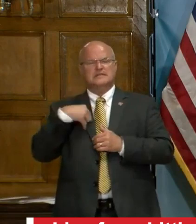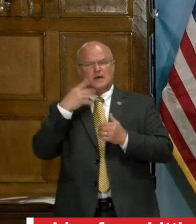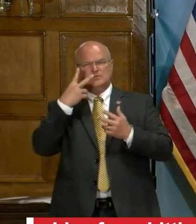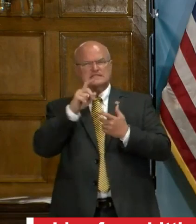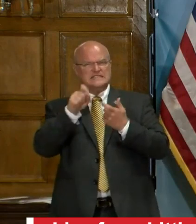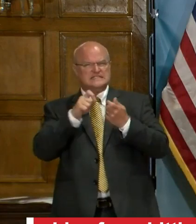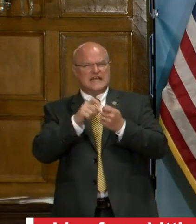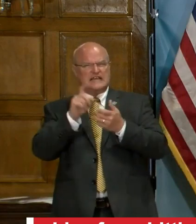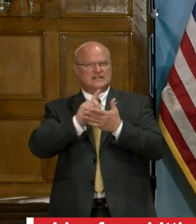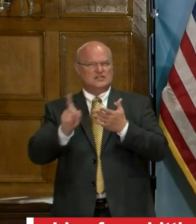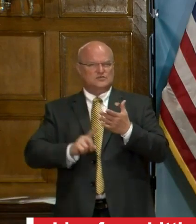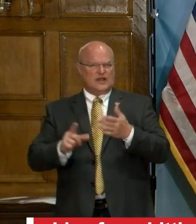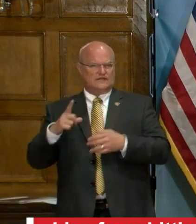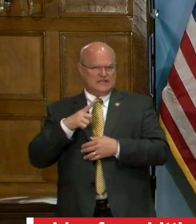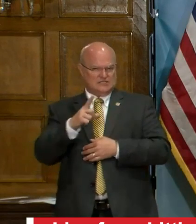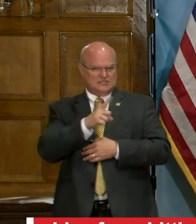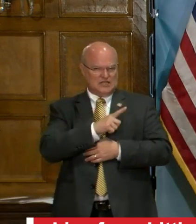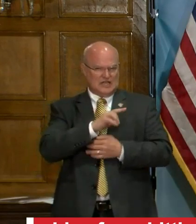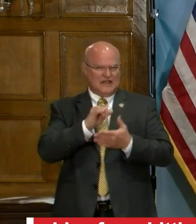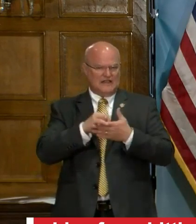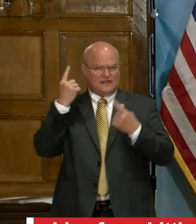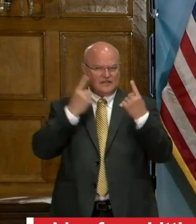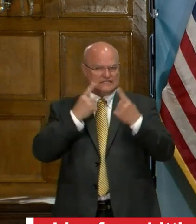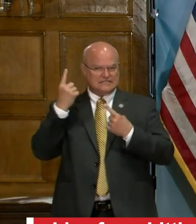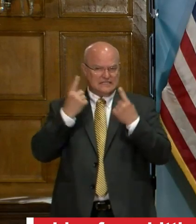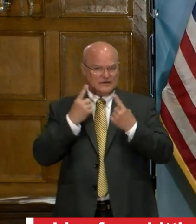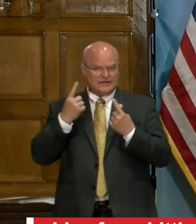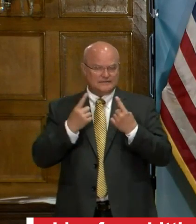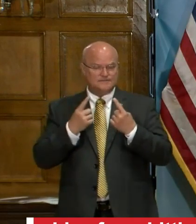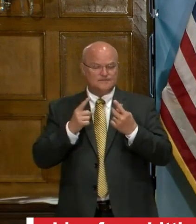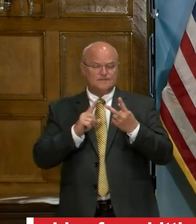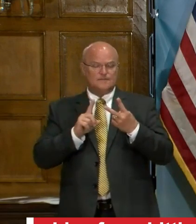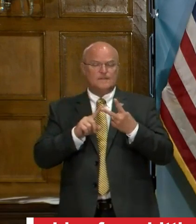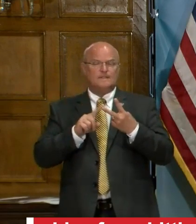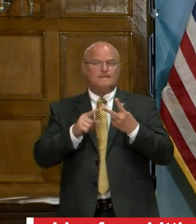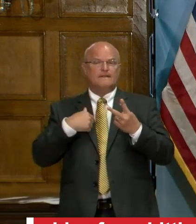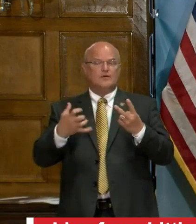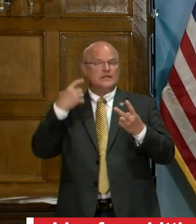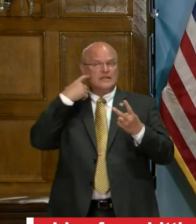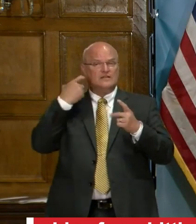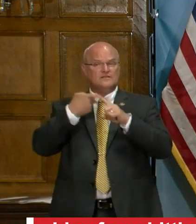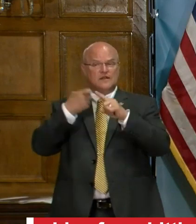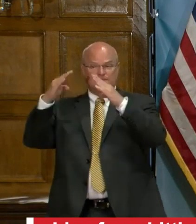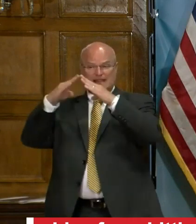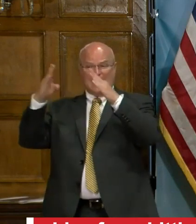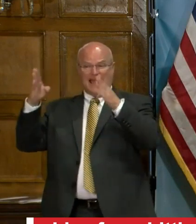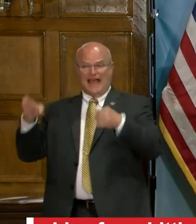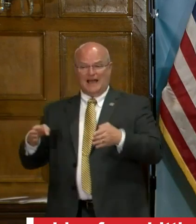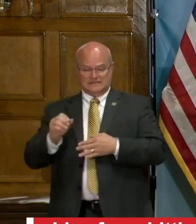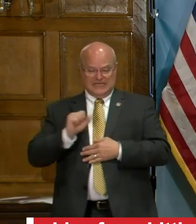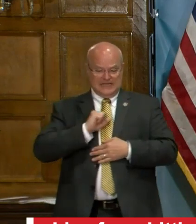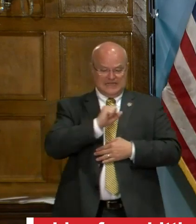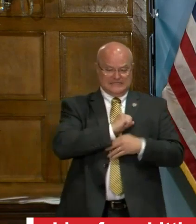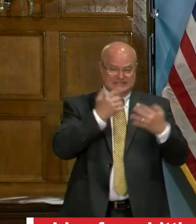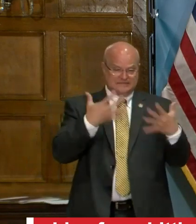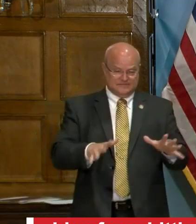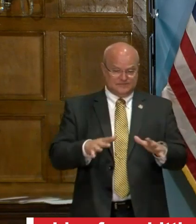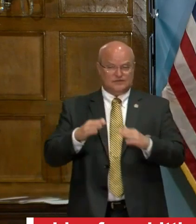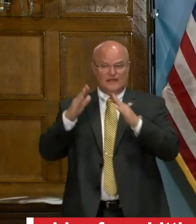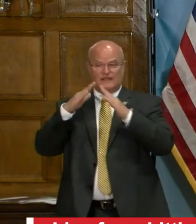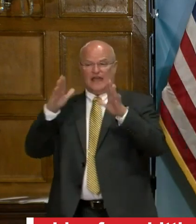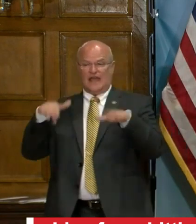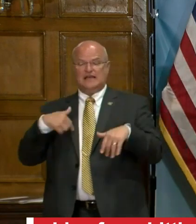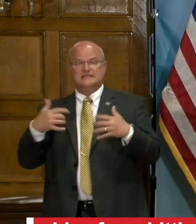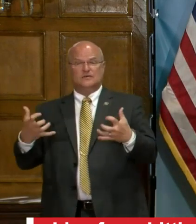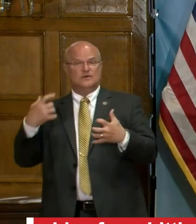see exactly the draft legislation that they're considering. Secondly, I want to hear from the House. We've heard from the Senate, like to hear from the